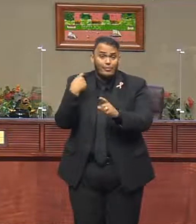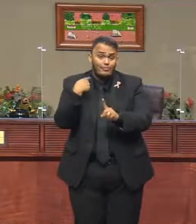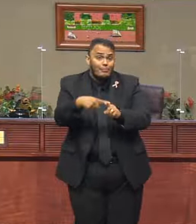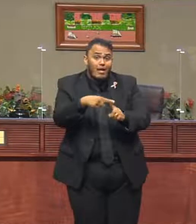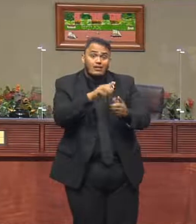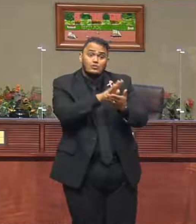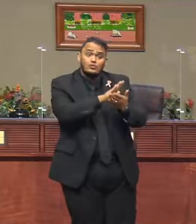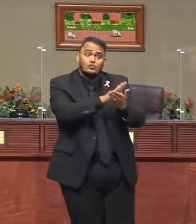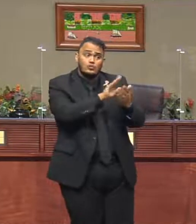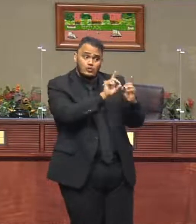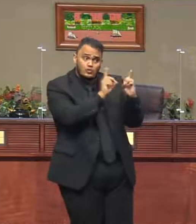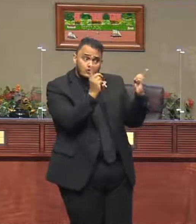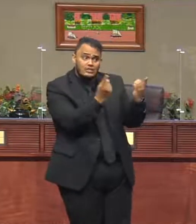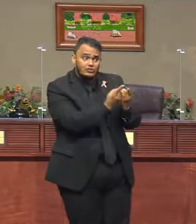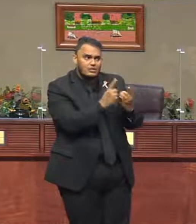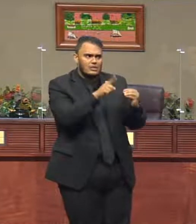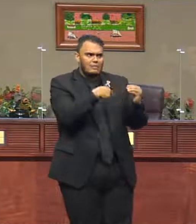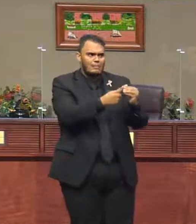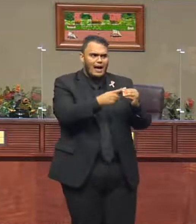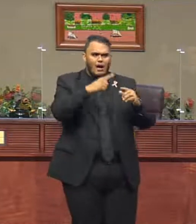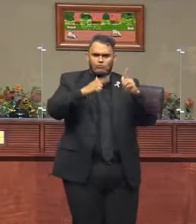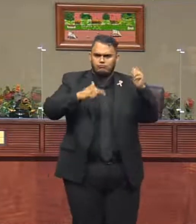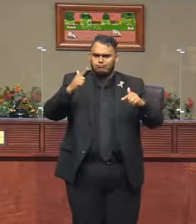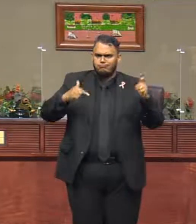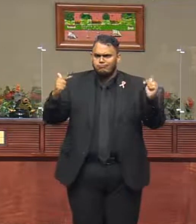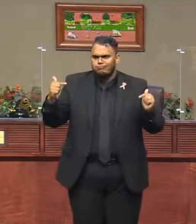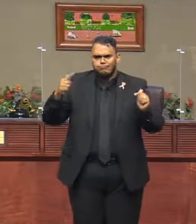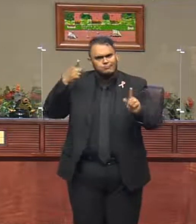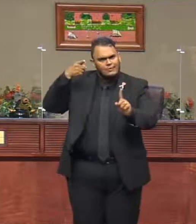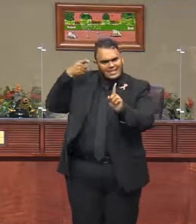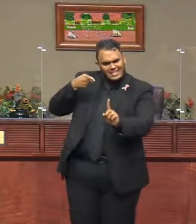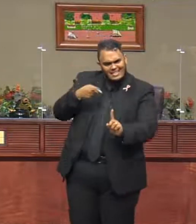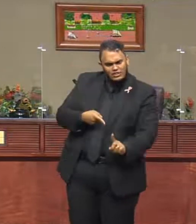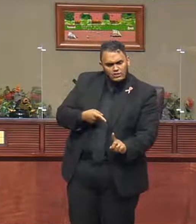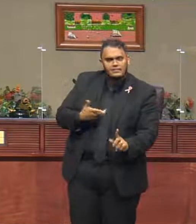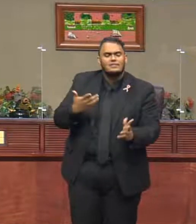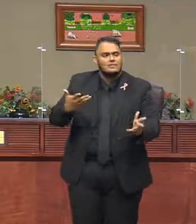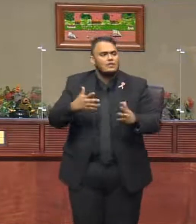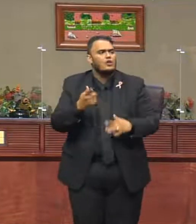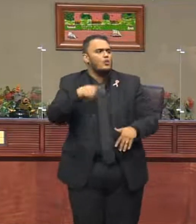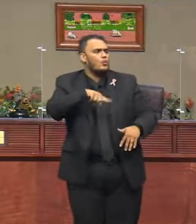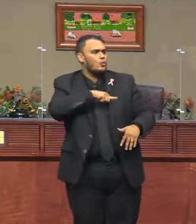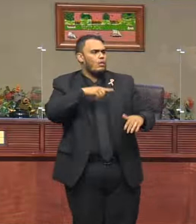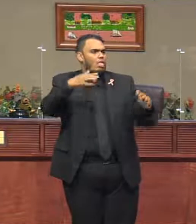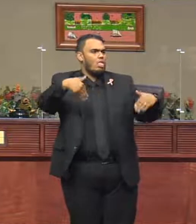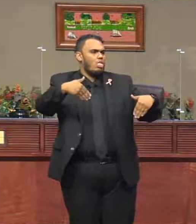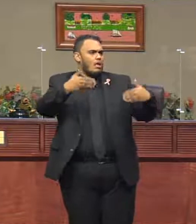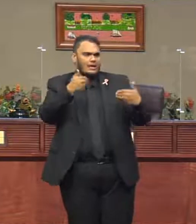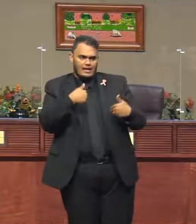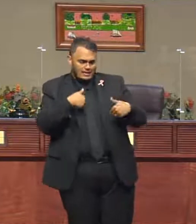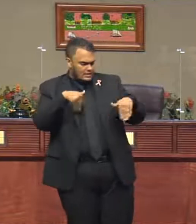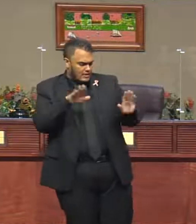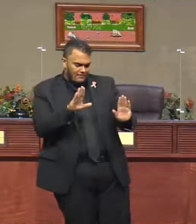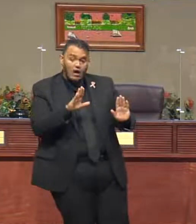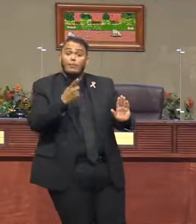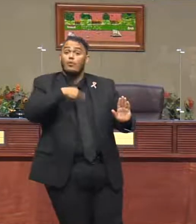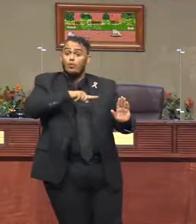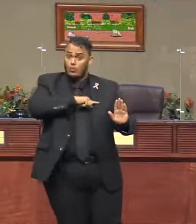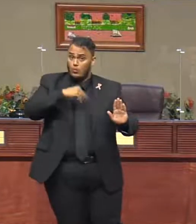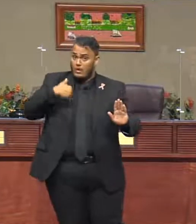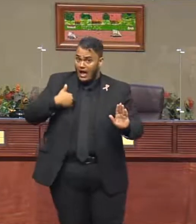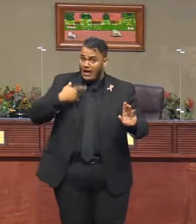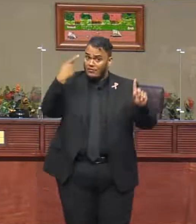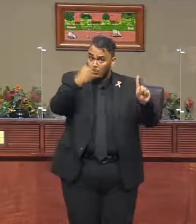initiatives, and we're not giving up. You know, we have incremental goals that were established. We said